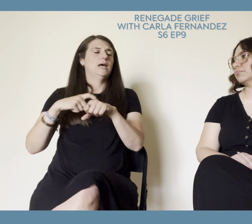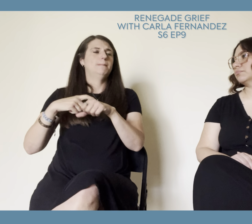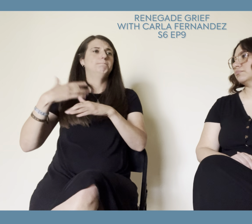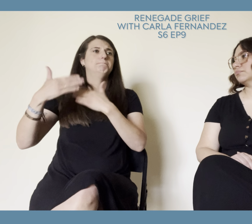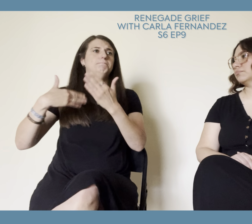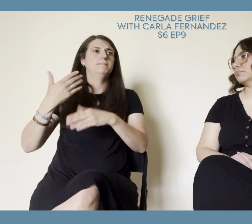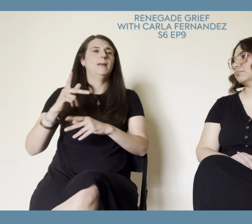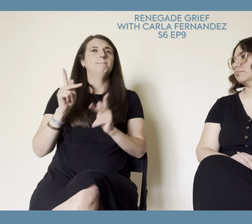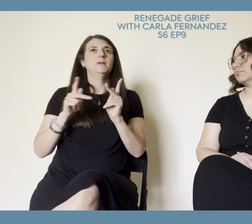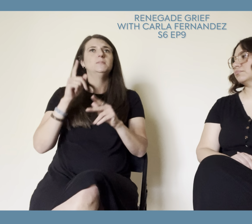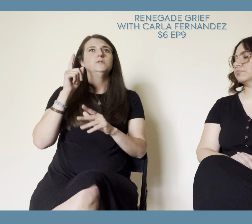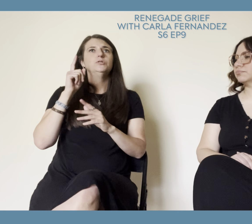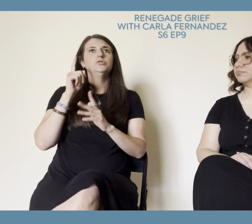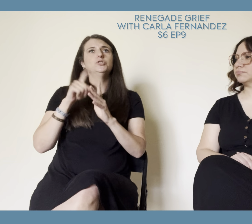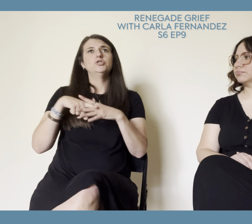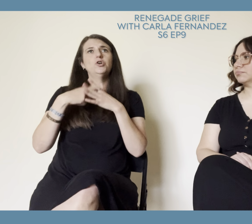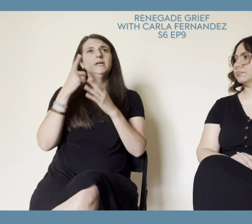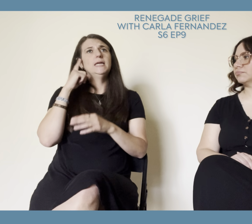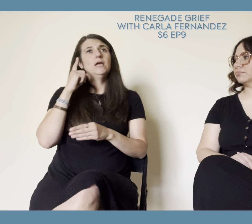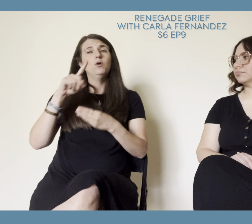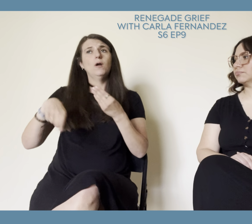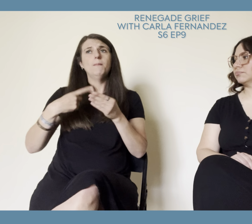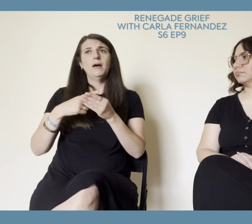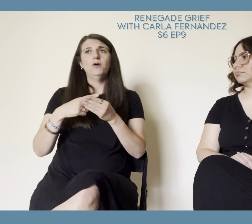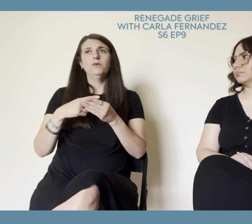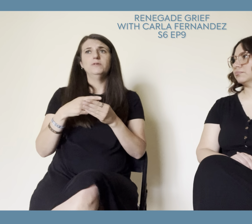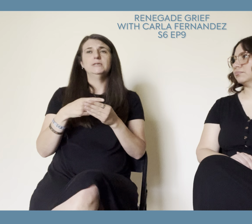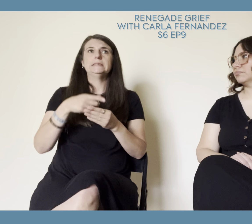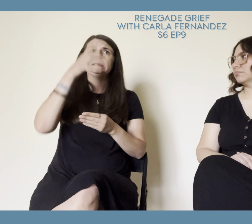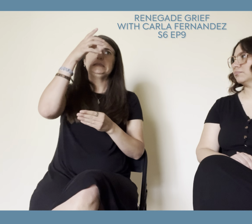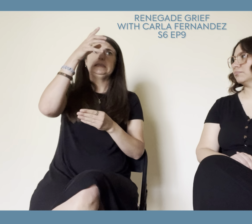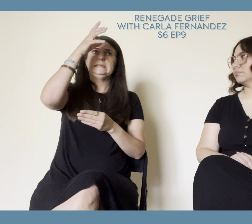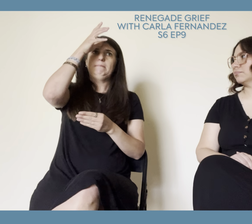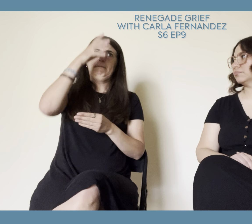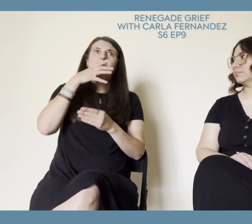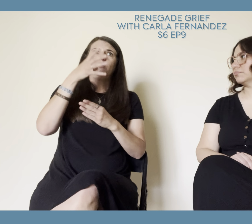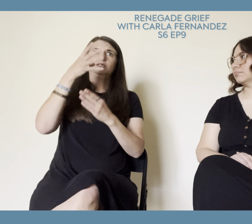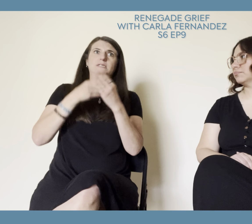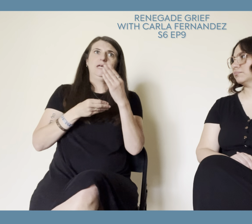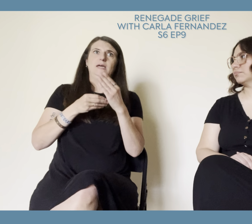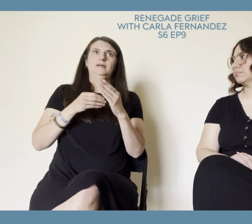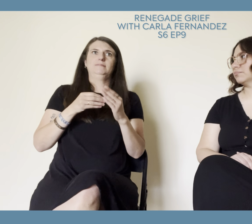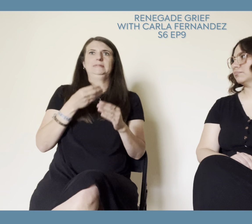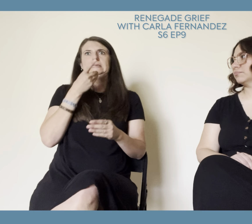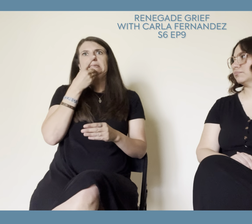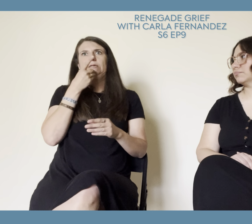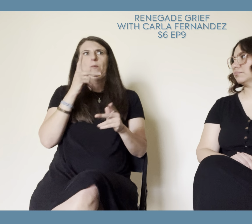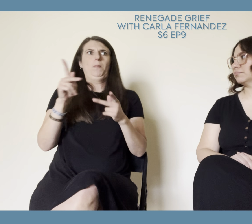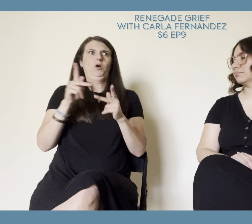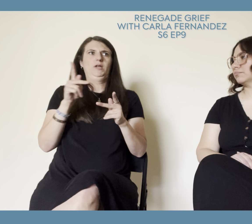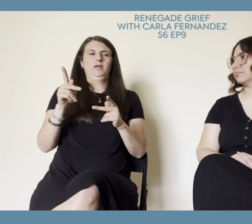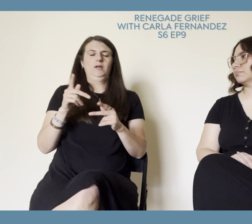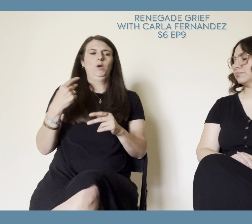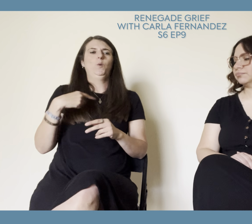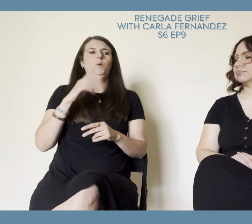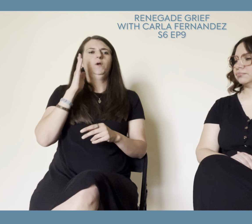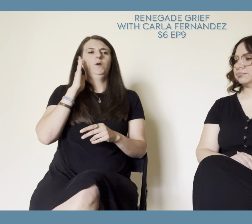to hear about this Dead Parents Supper Club thing that we were doing, because we were starting to talk about our loss